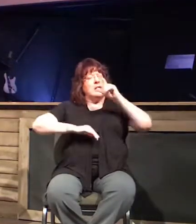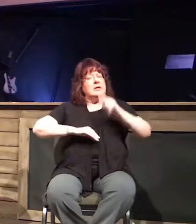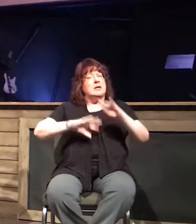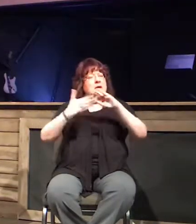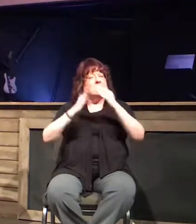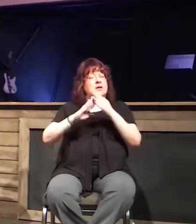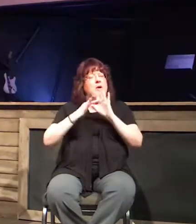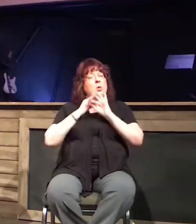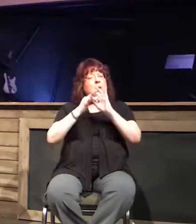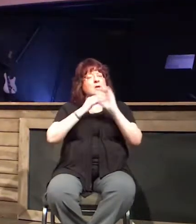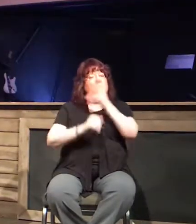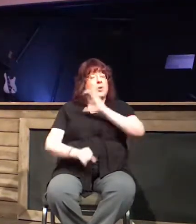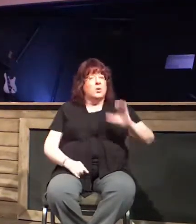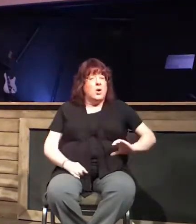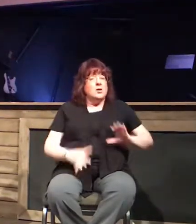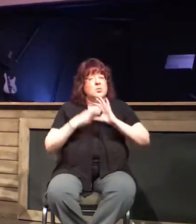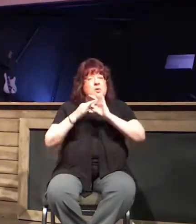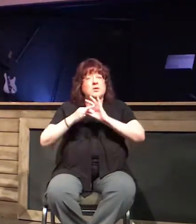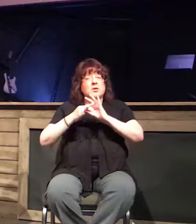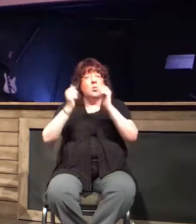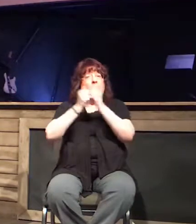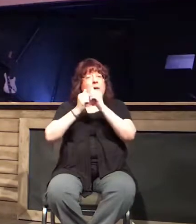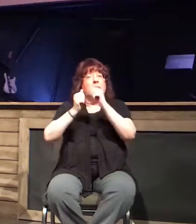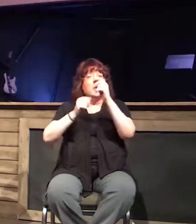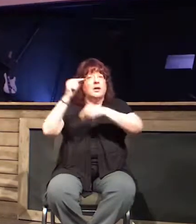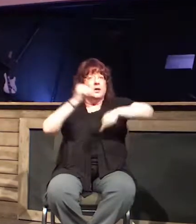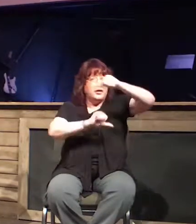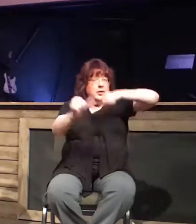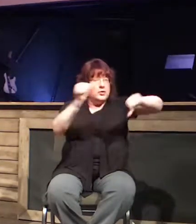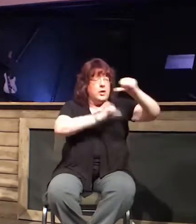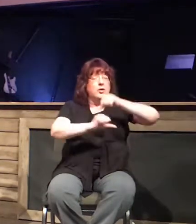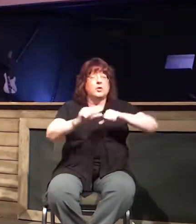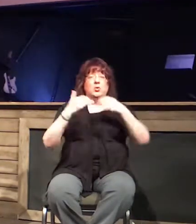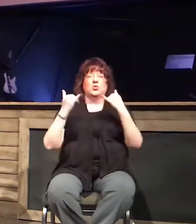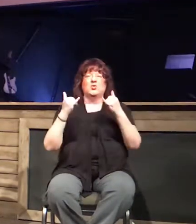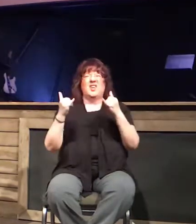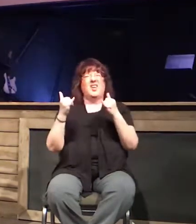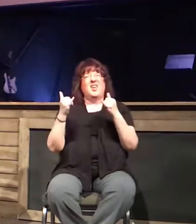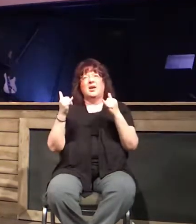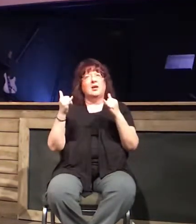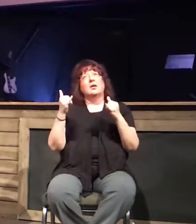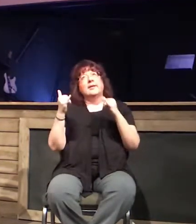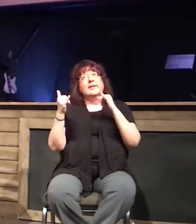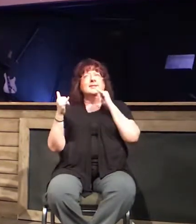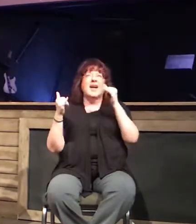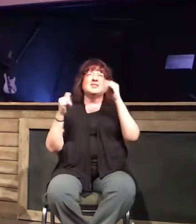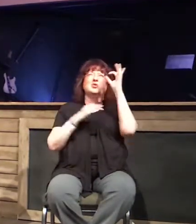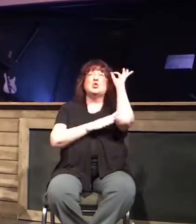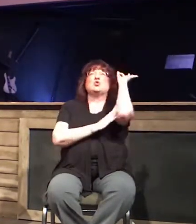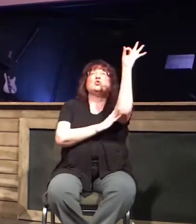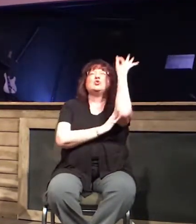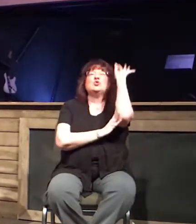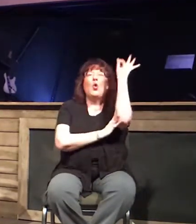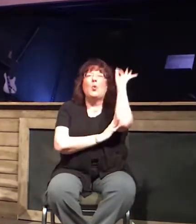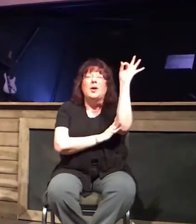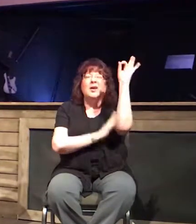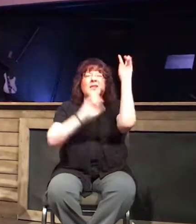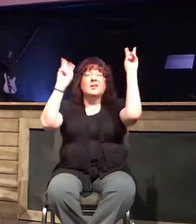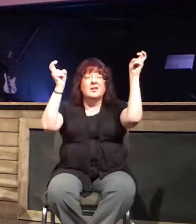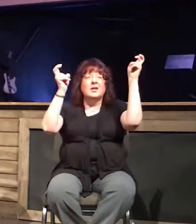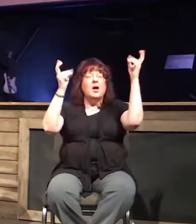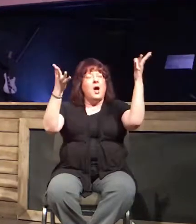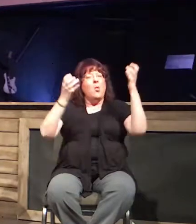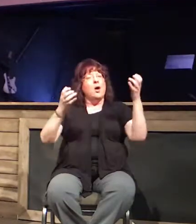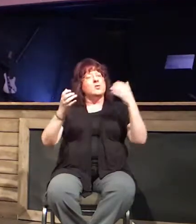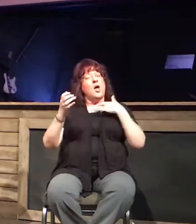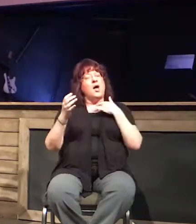city, which is a relationship with Christ and a relationship with one another. Today is not really going to be a sermon, as you may know, a sermon. I